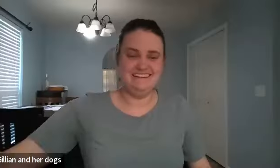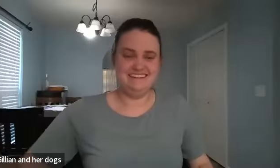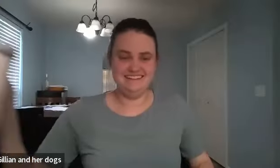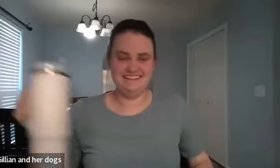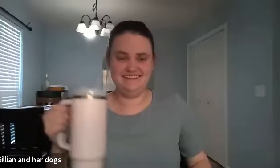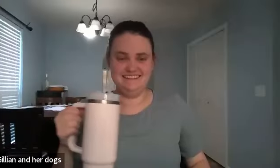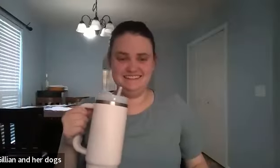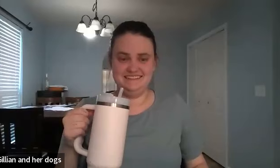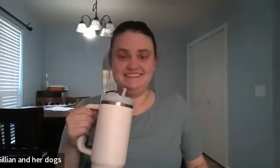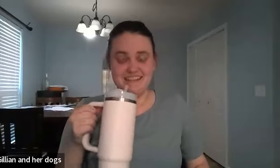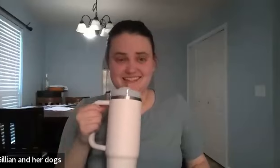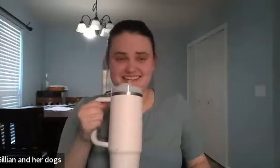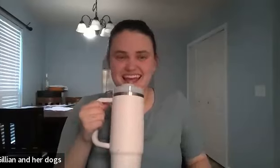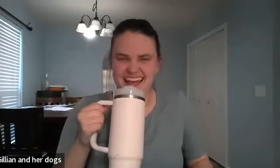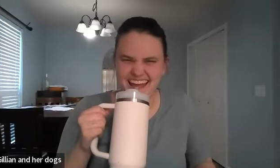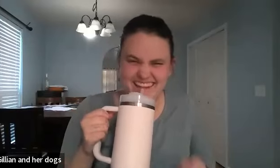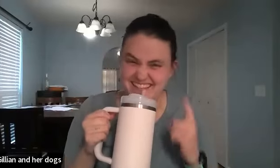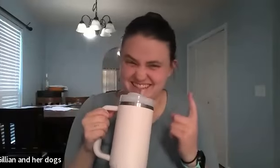very specific. Yes, that is true.